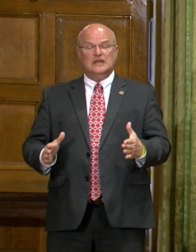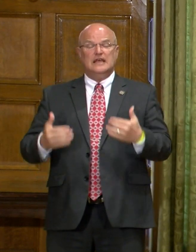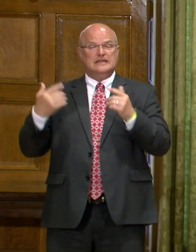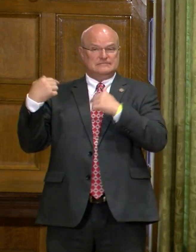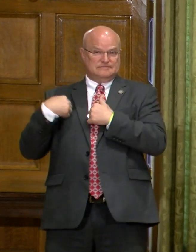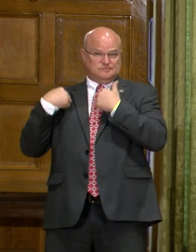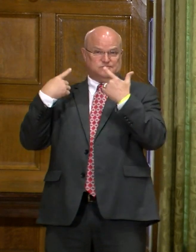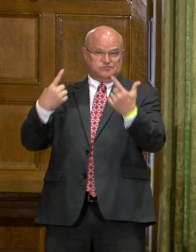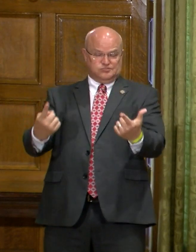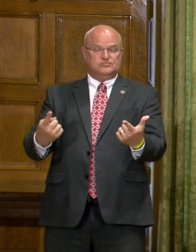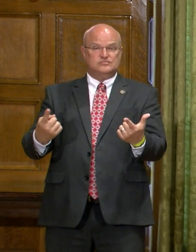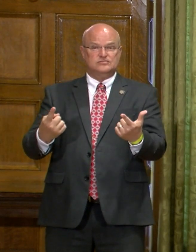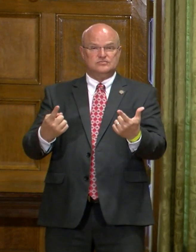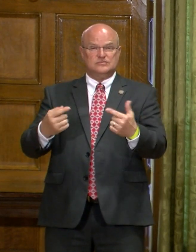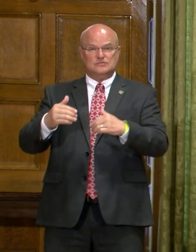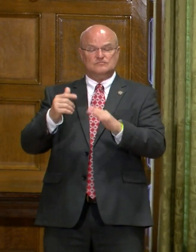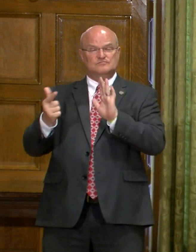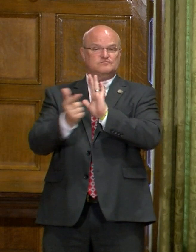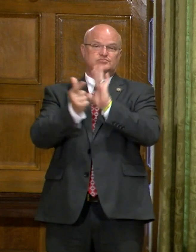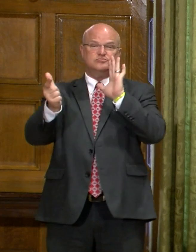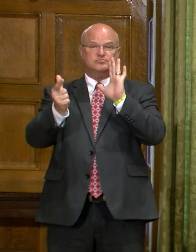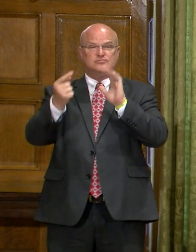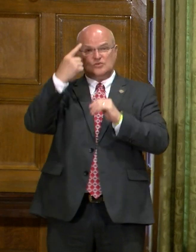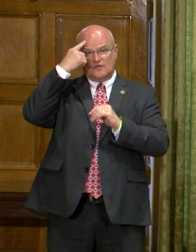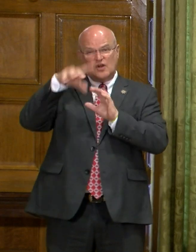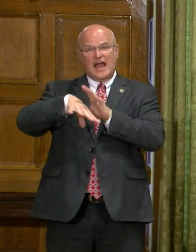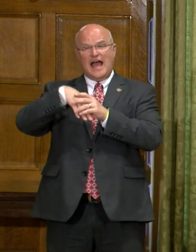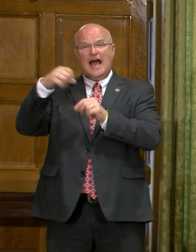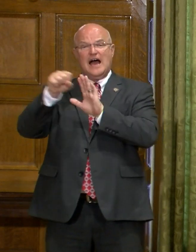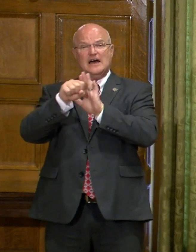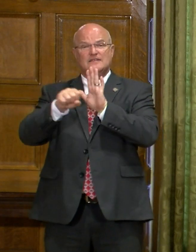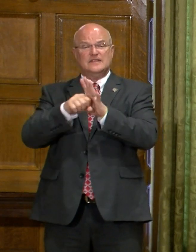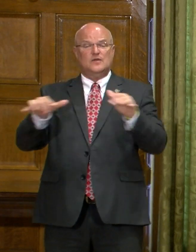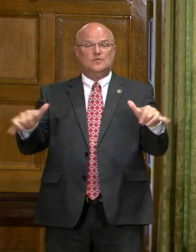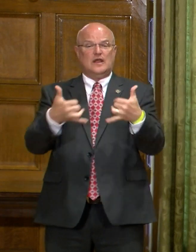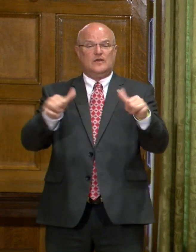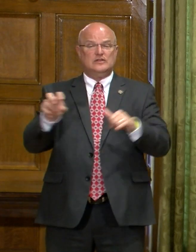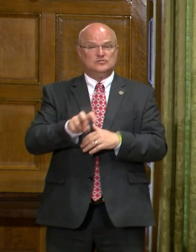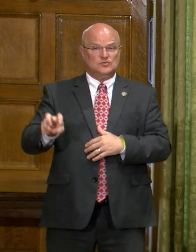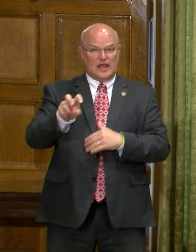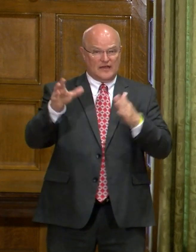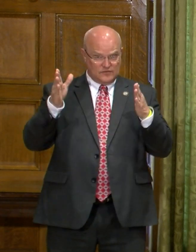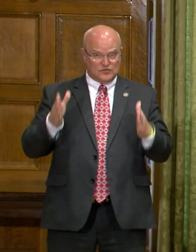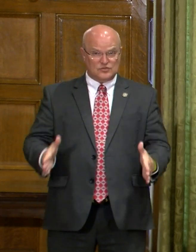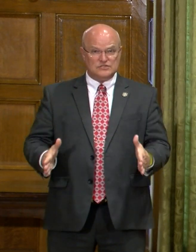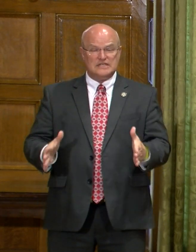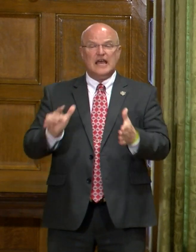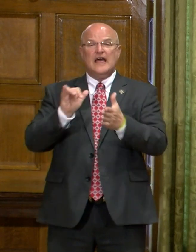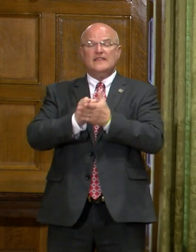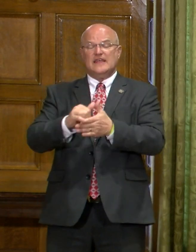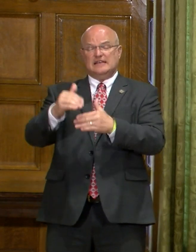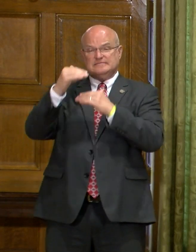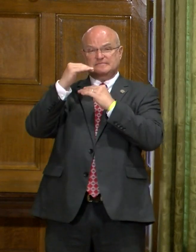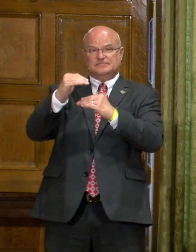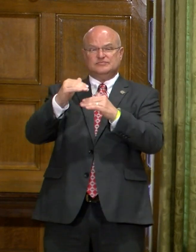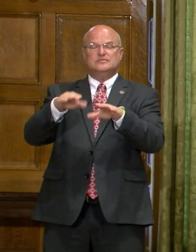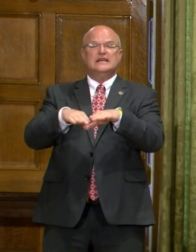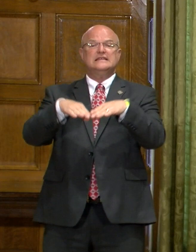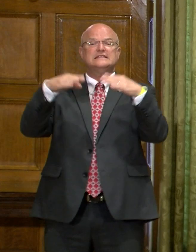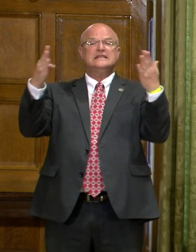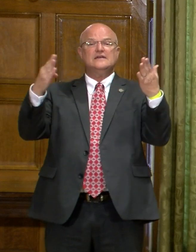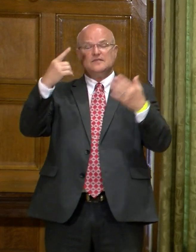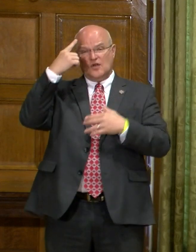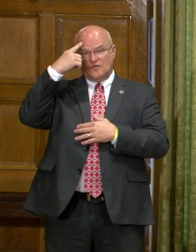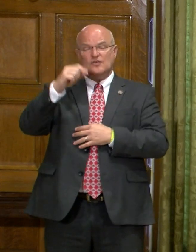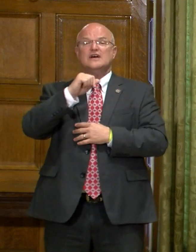which has been previously prohibited for out-of-state recreational travelers, that restriction is lifted